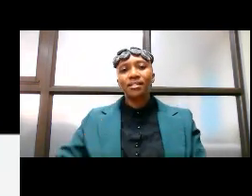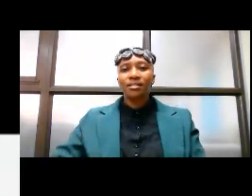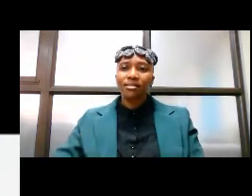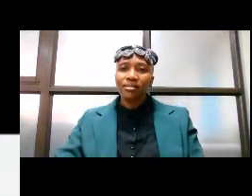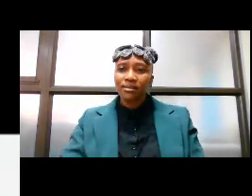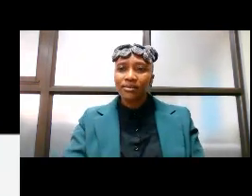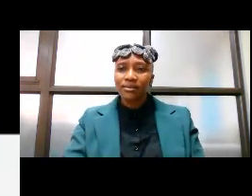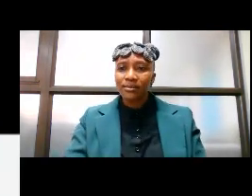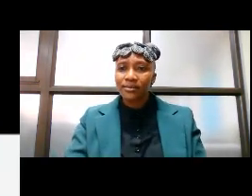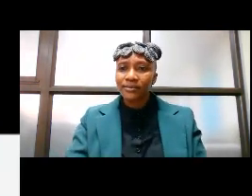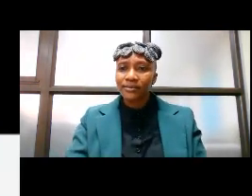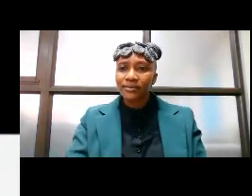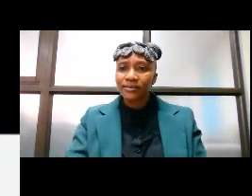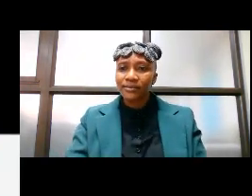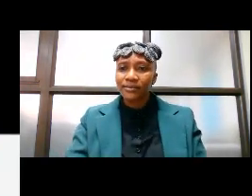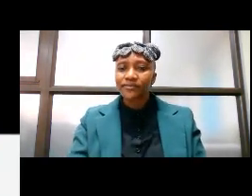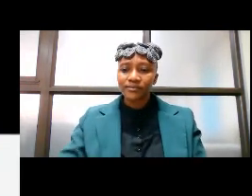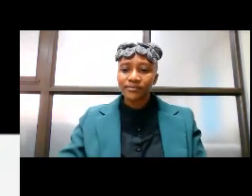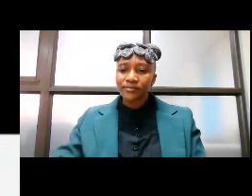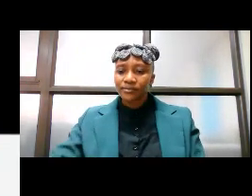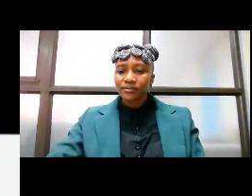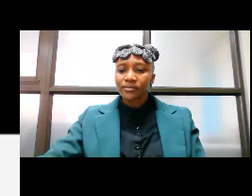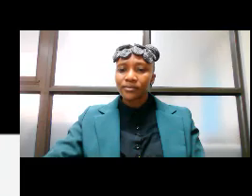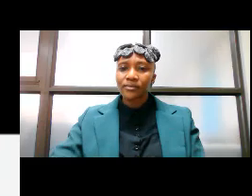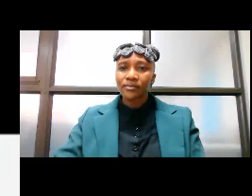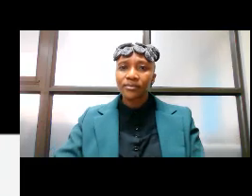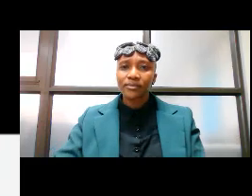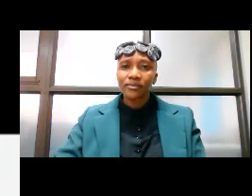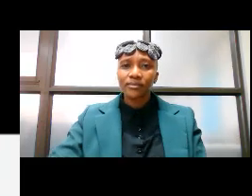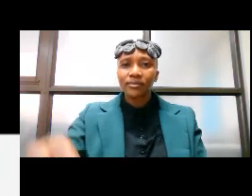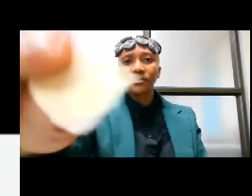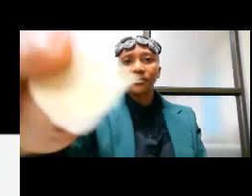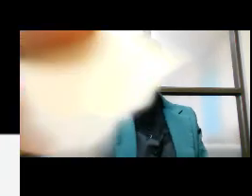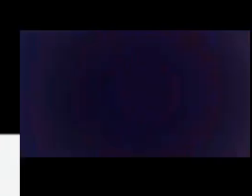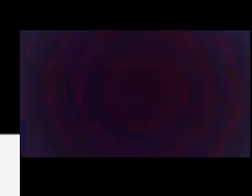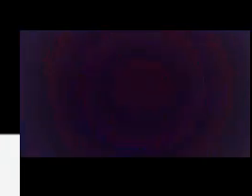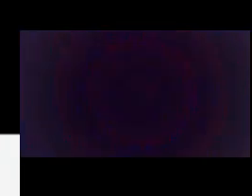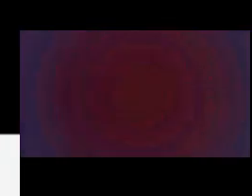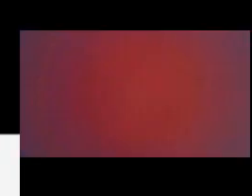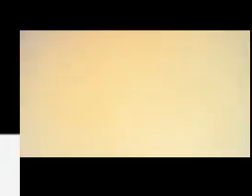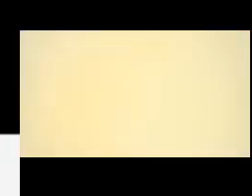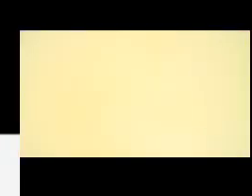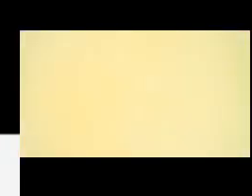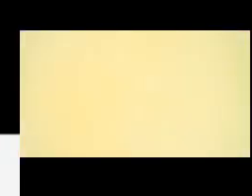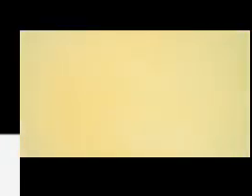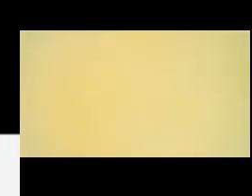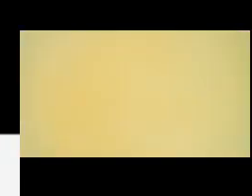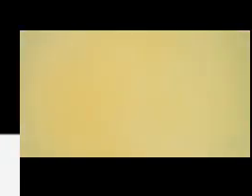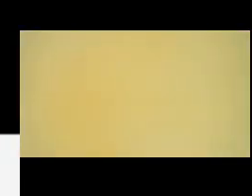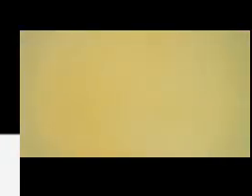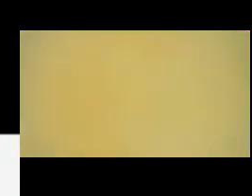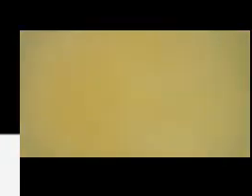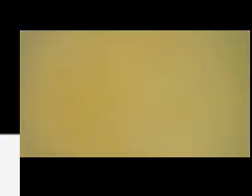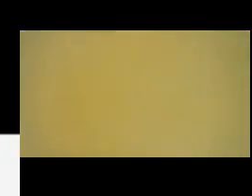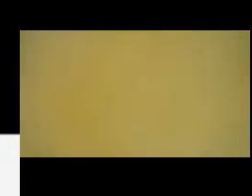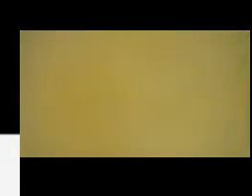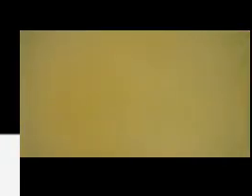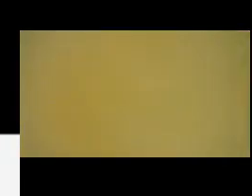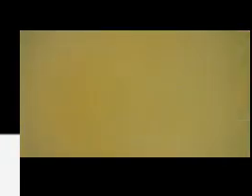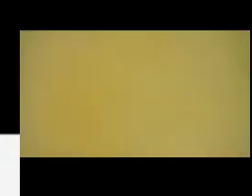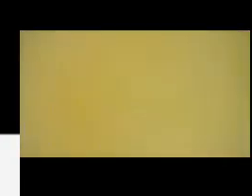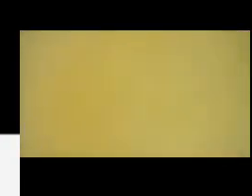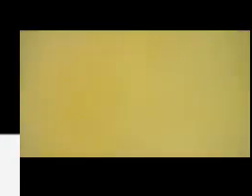When it comes more detailed information, I apologize, this visual is not that effective, but they